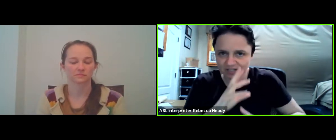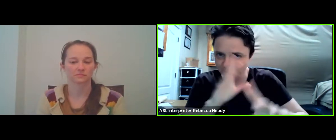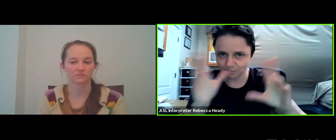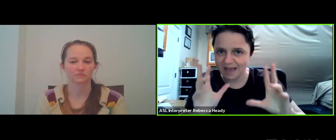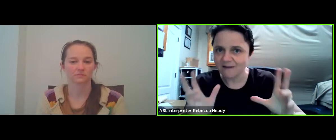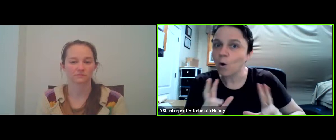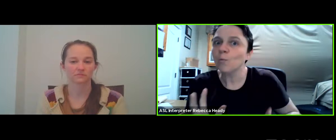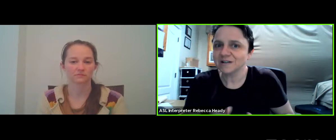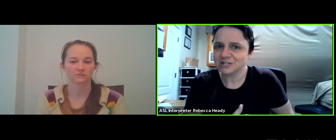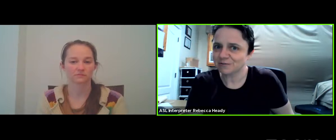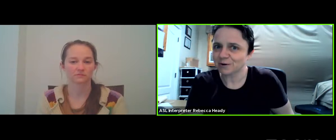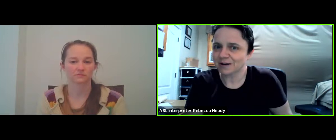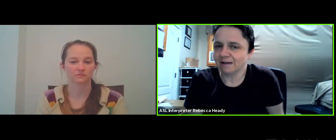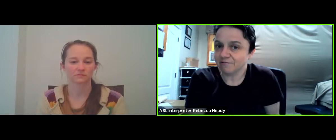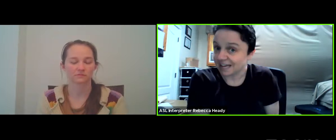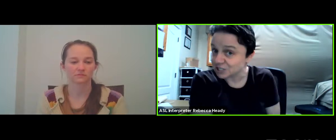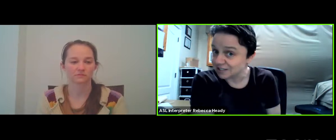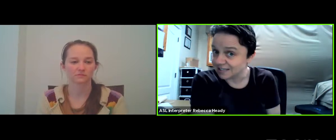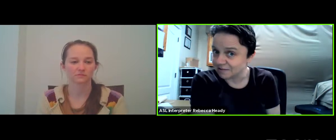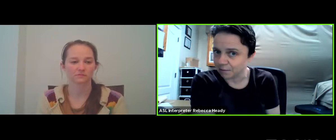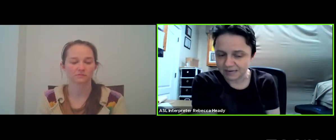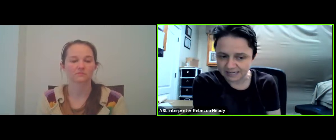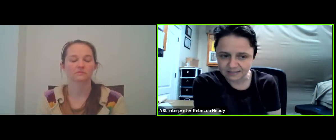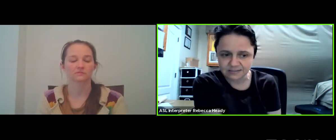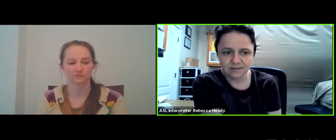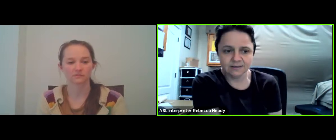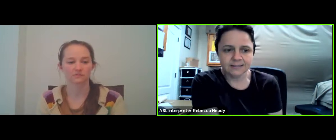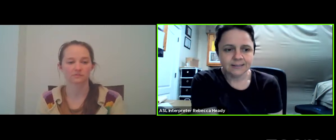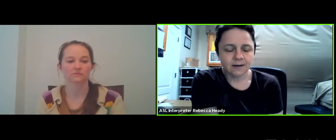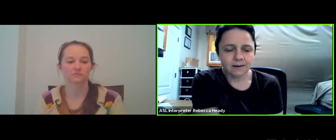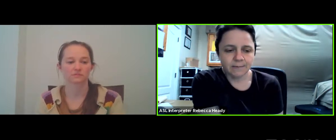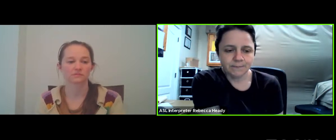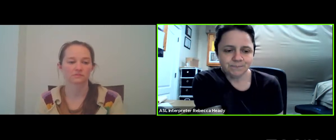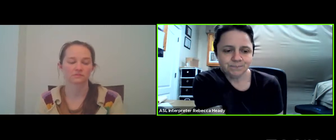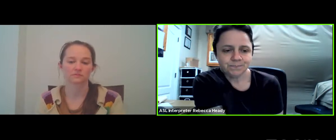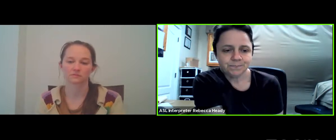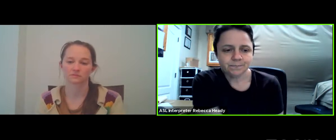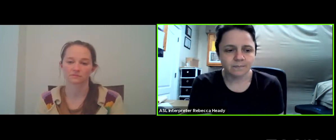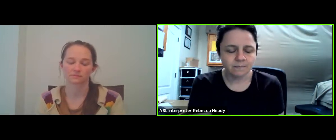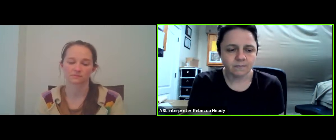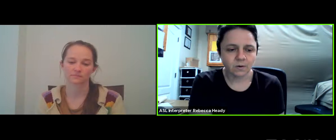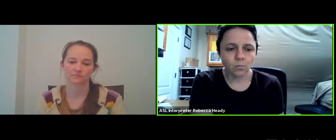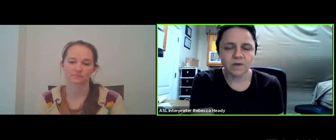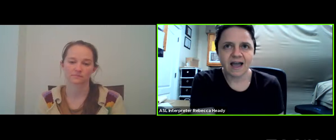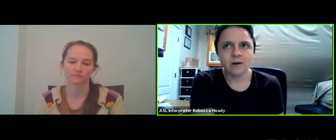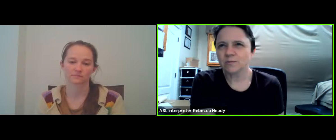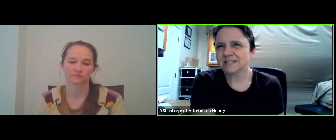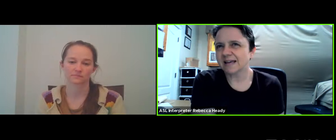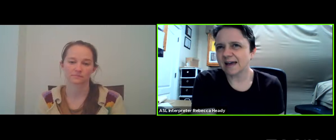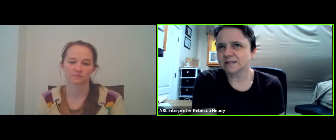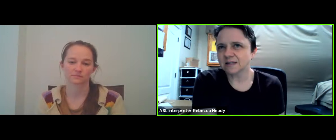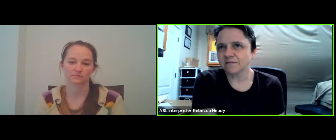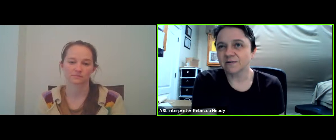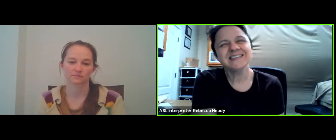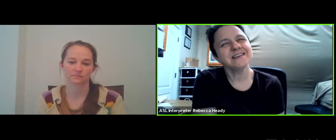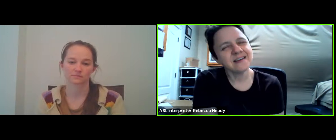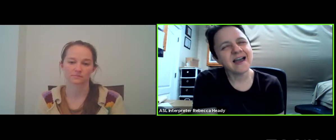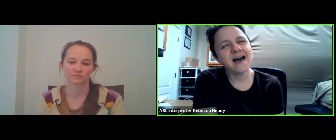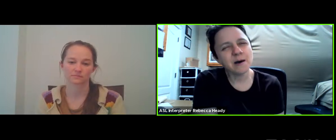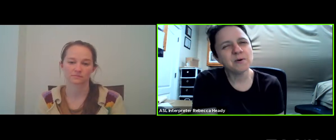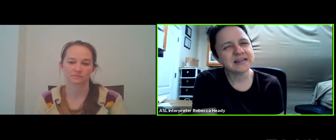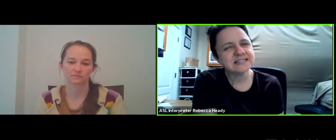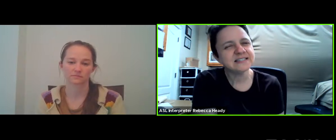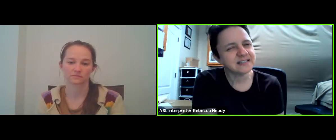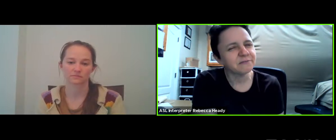it, it can have a whole bunch of different inflection and different meanings. with how you would say that